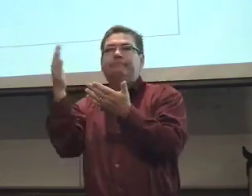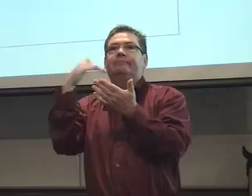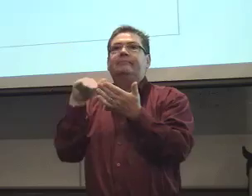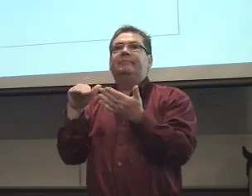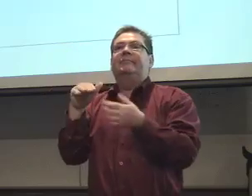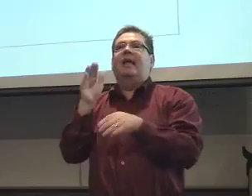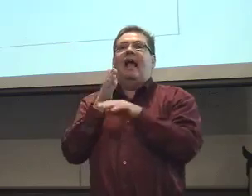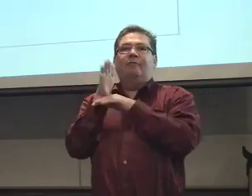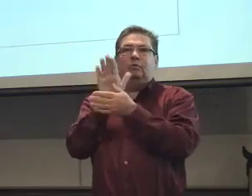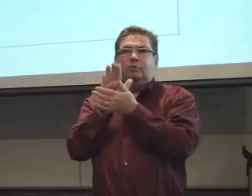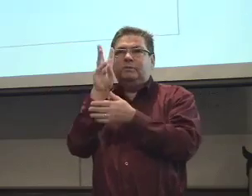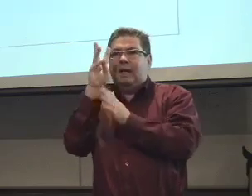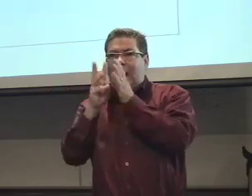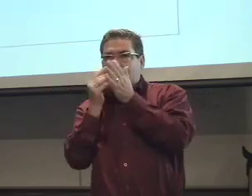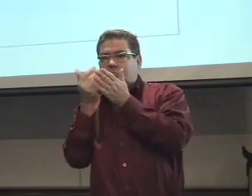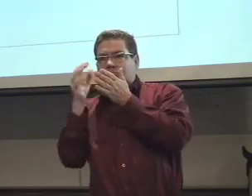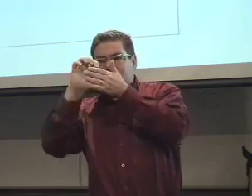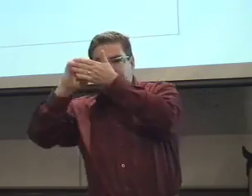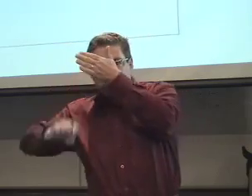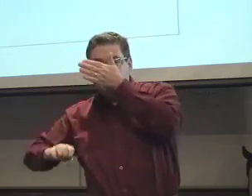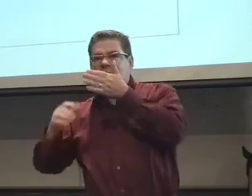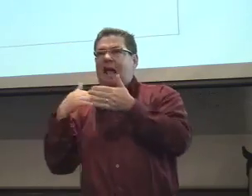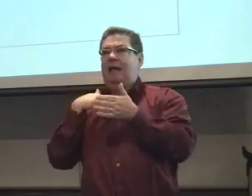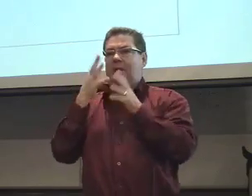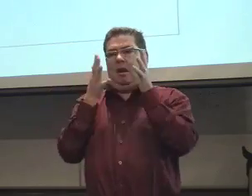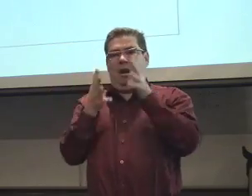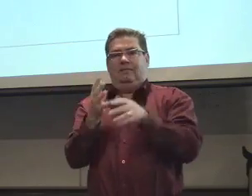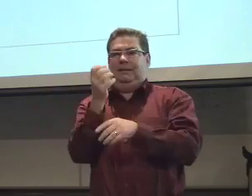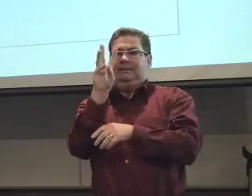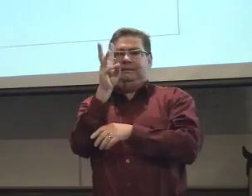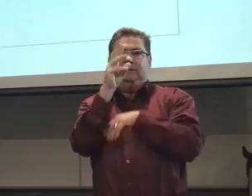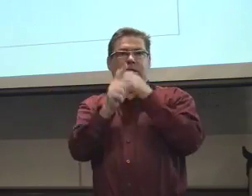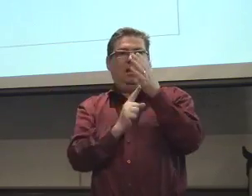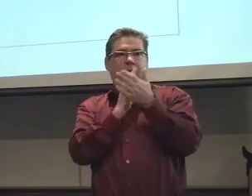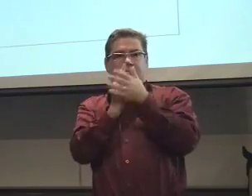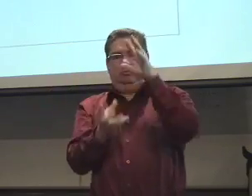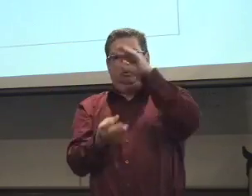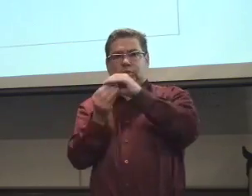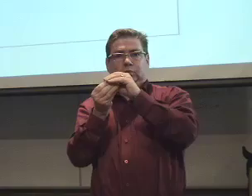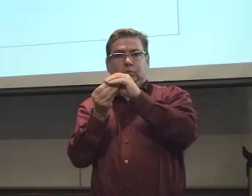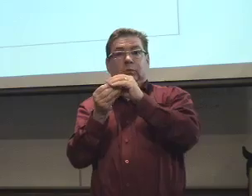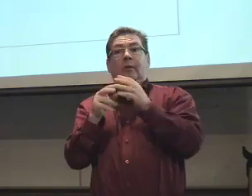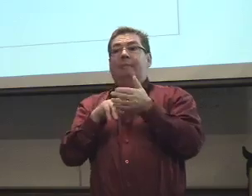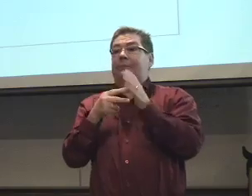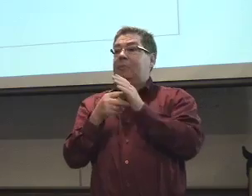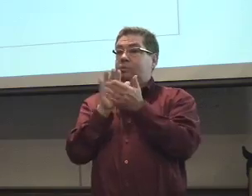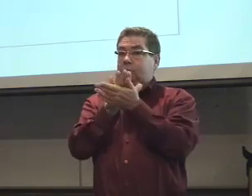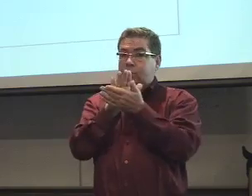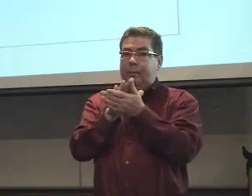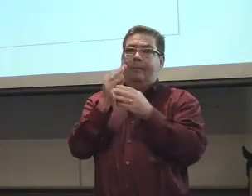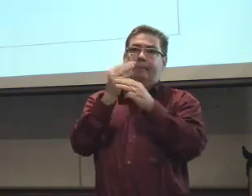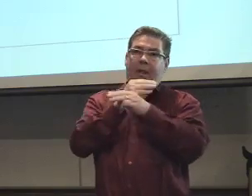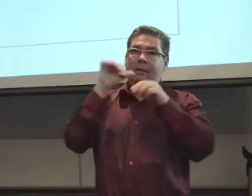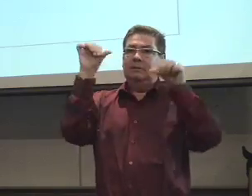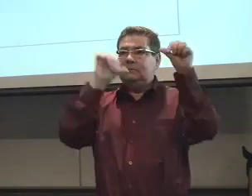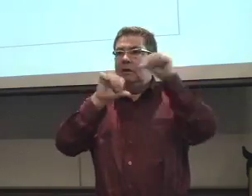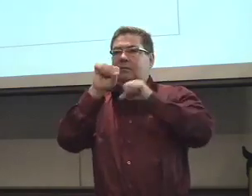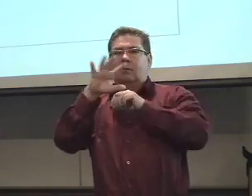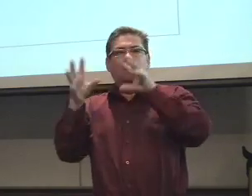school, whatever, you're left with 6 hours. In 6 hours, those kids have to learn math, science, social studies,